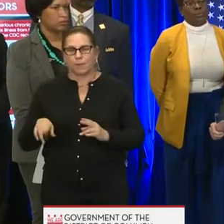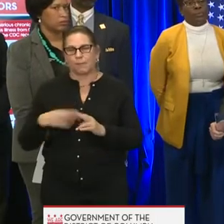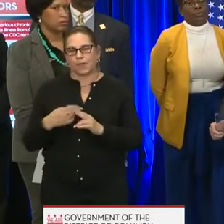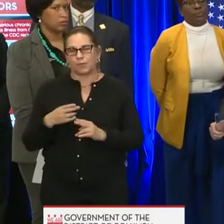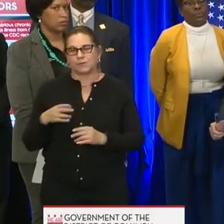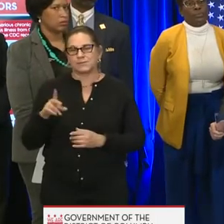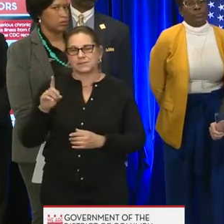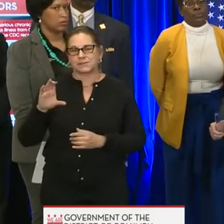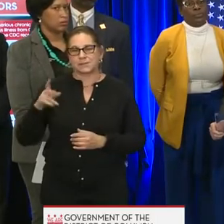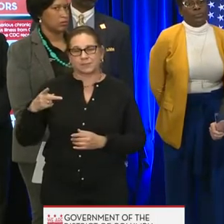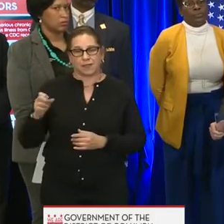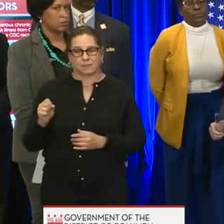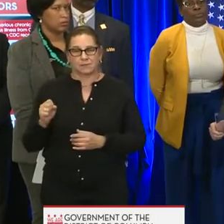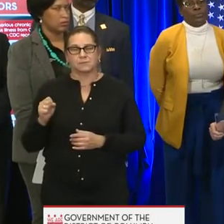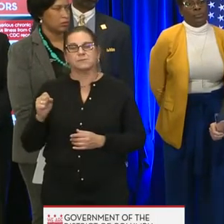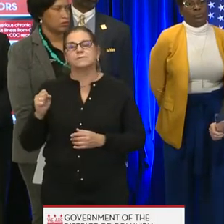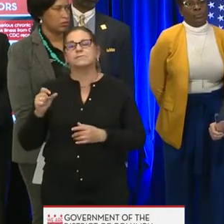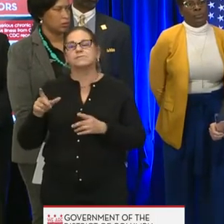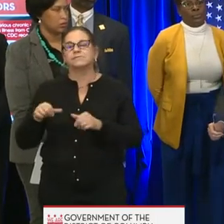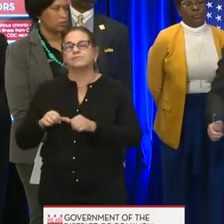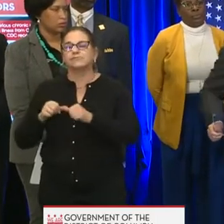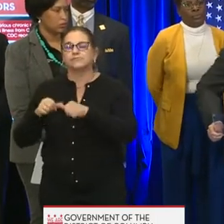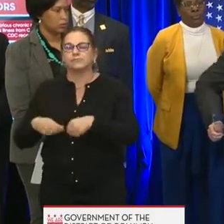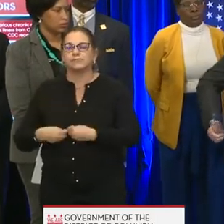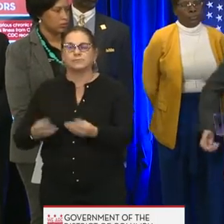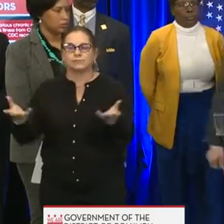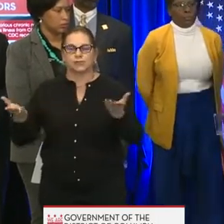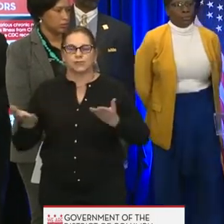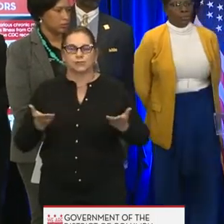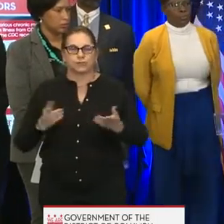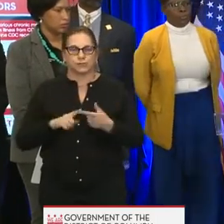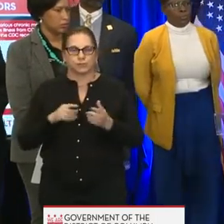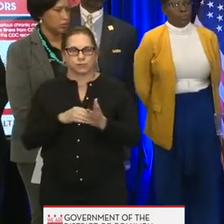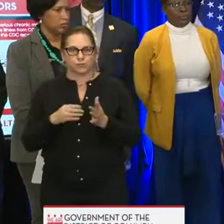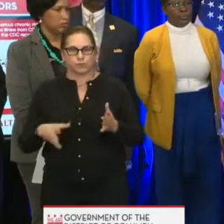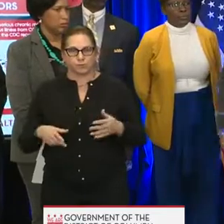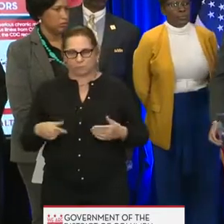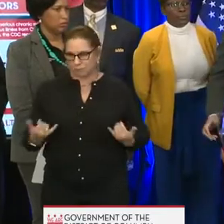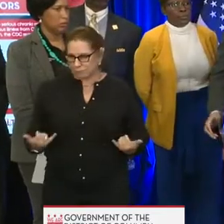continuation of services for students during this time.